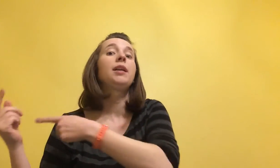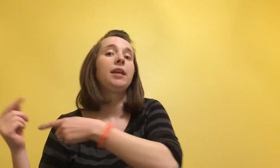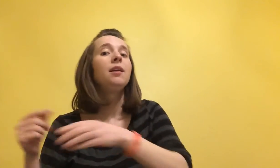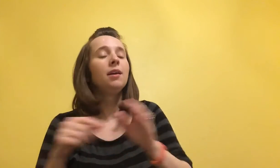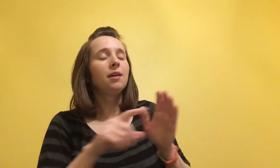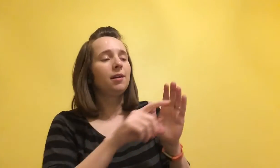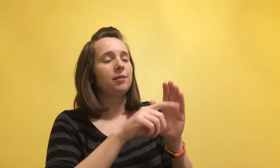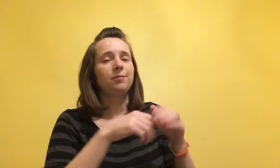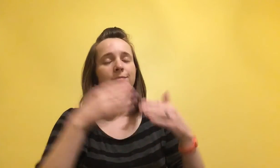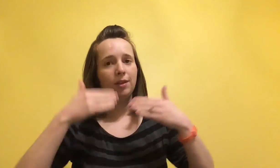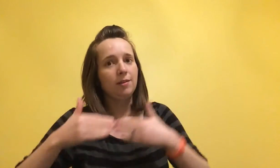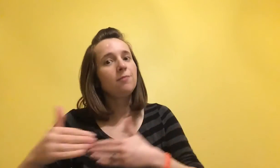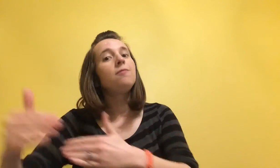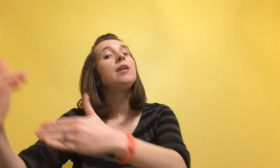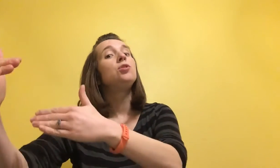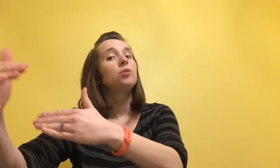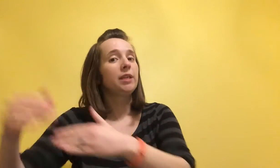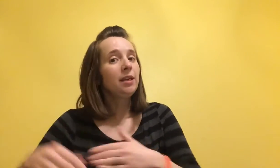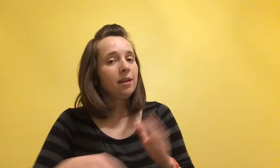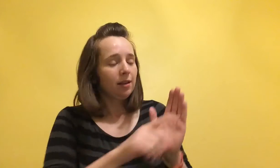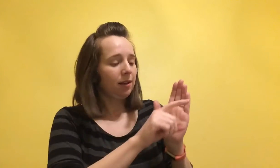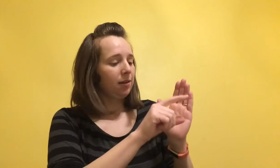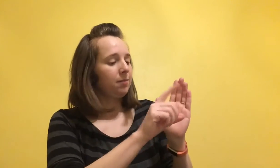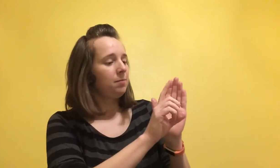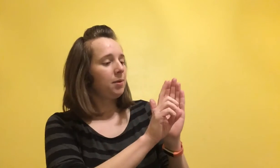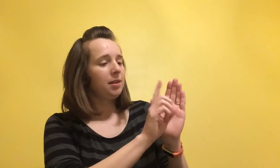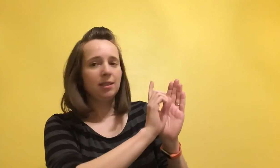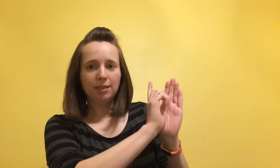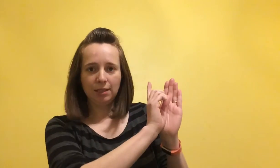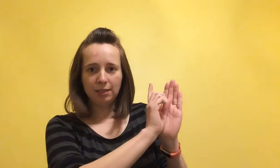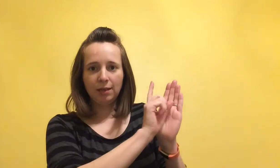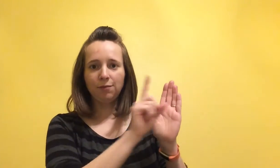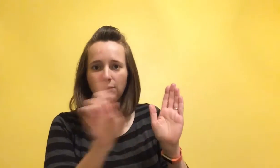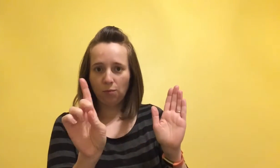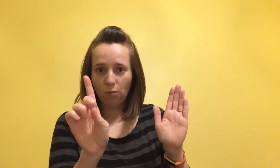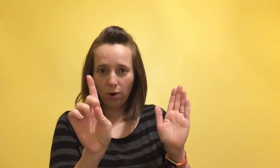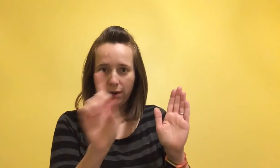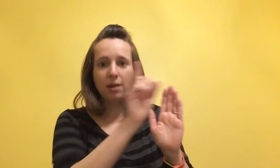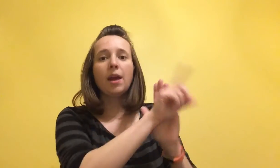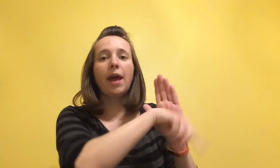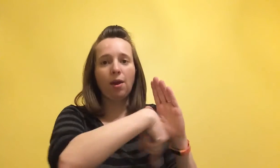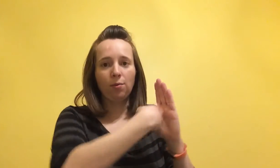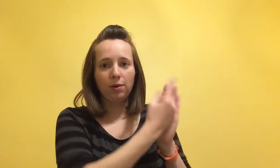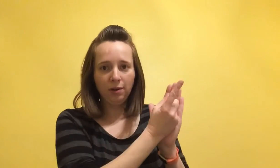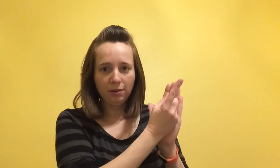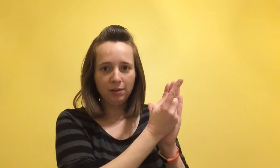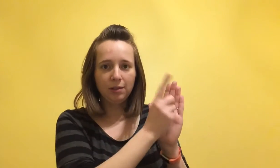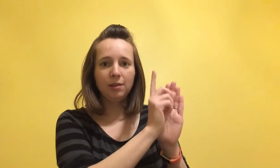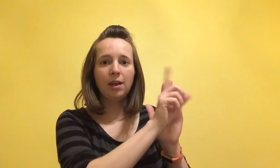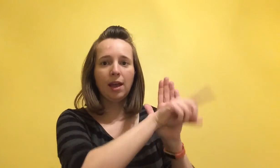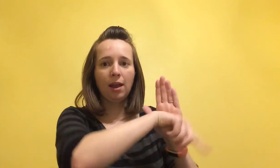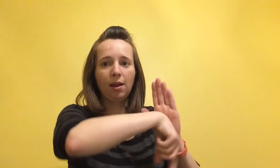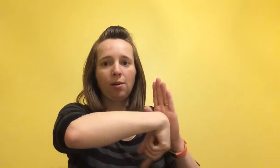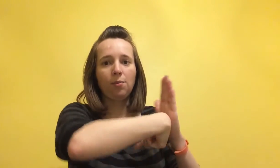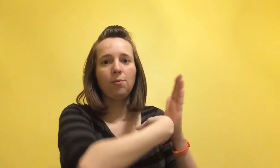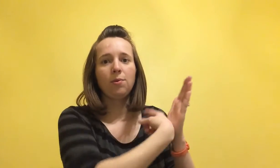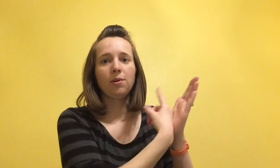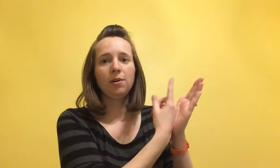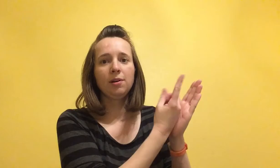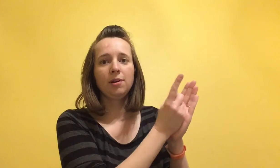signing eventually. But this is the sign for 1 hour. Hour.